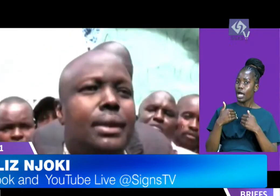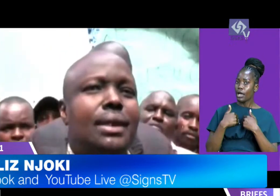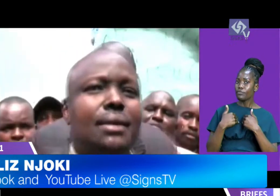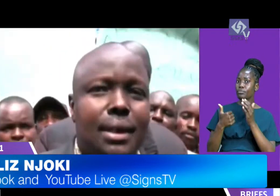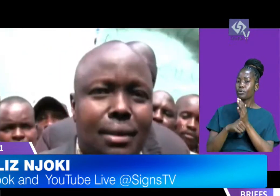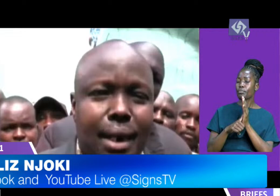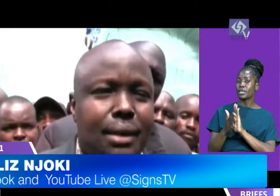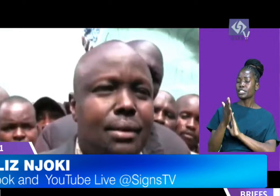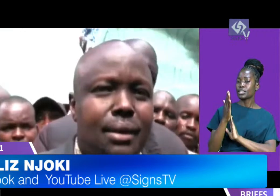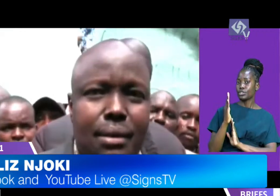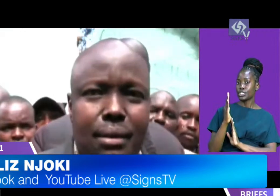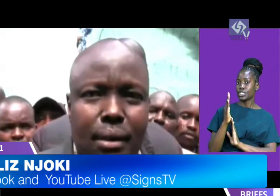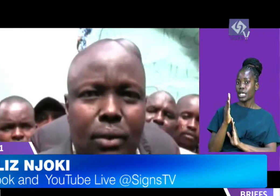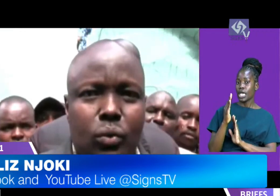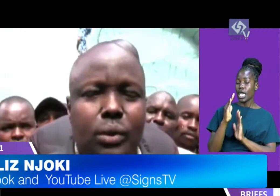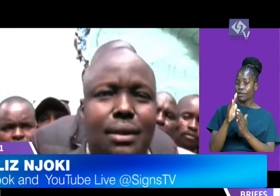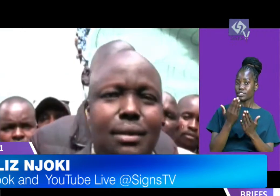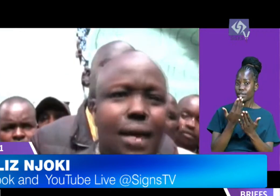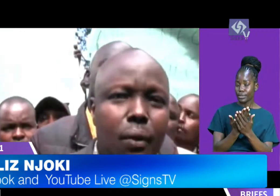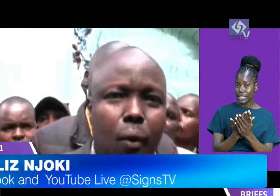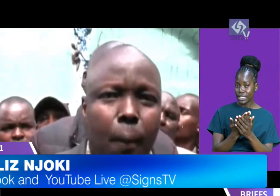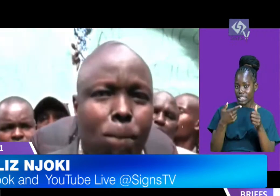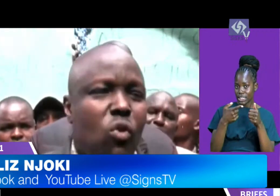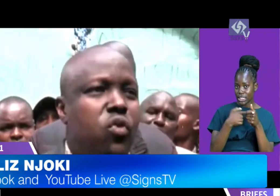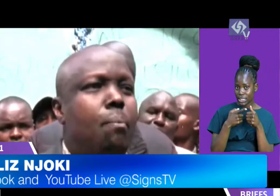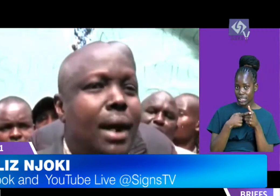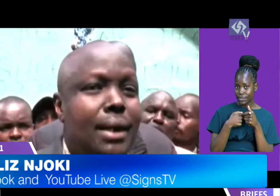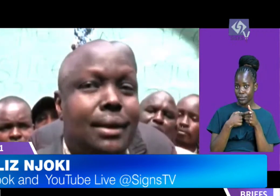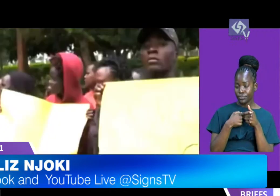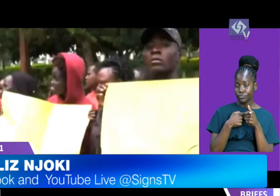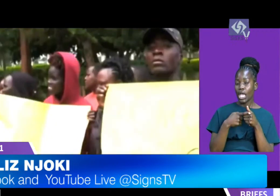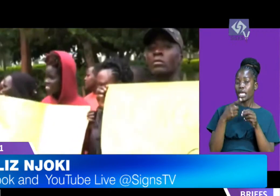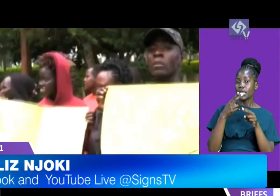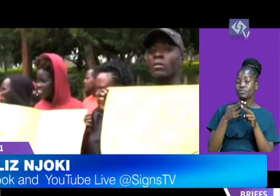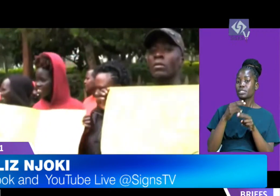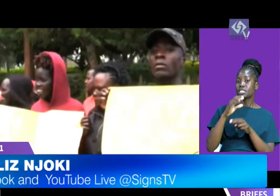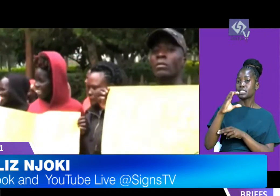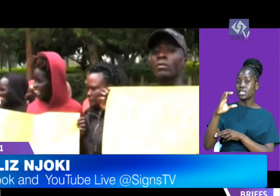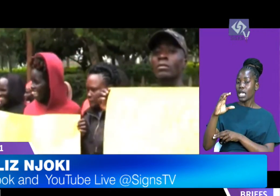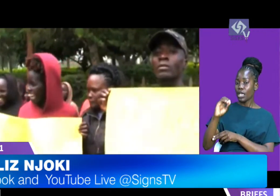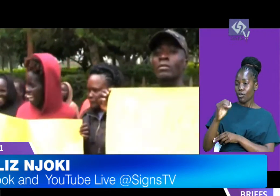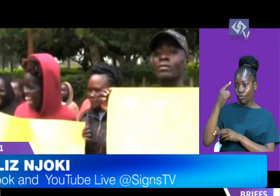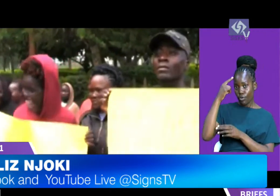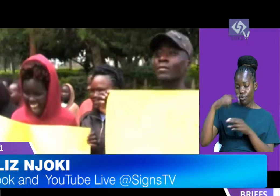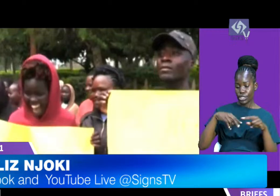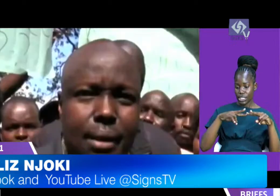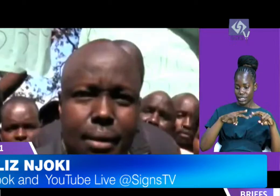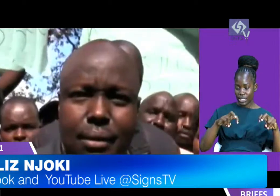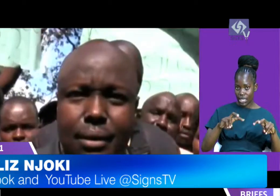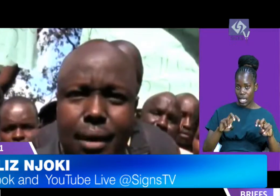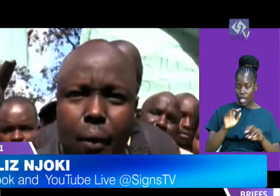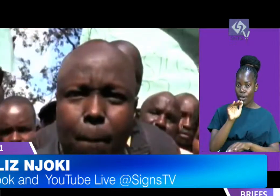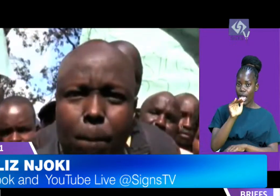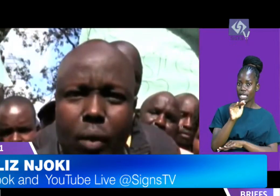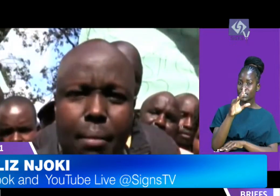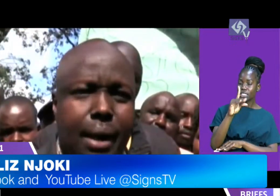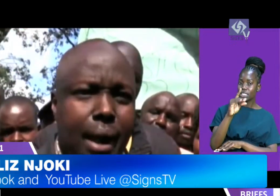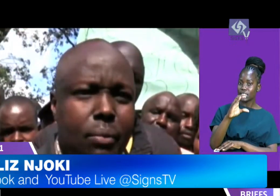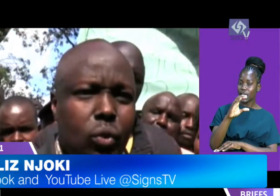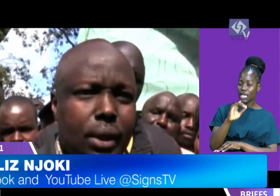have submitted 6 cartridges to the CCIO for ballistic analysis. Nimeuliza CCIO ama